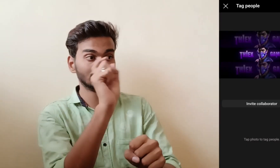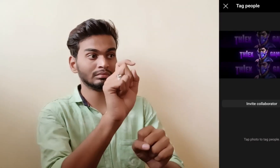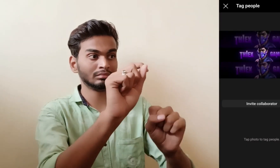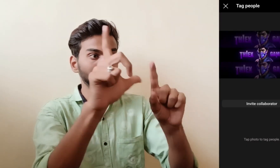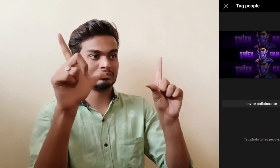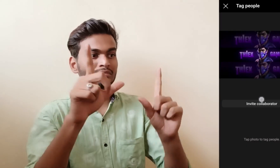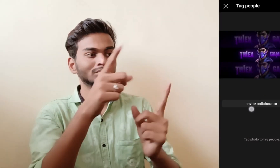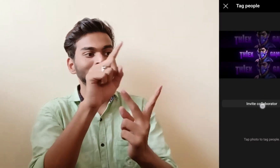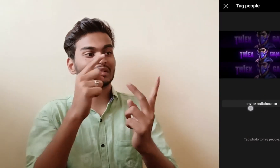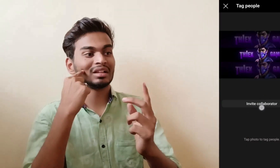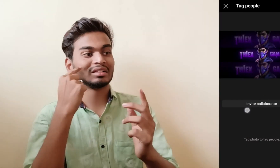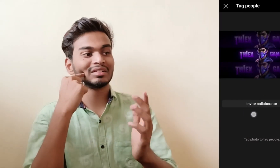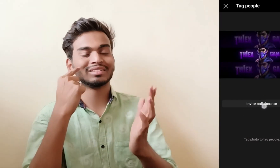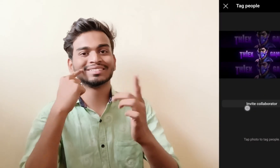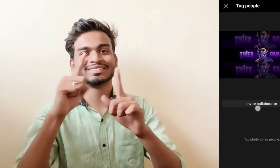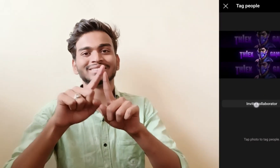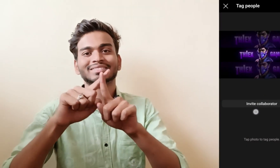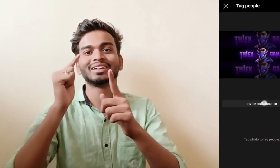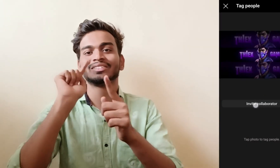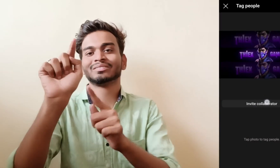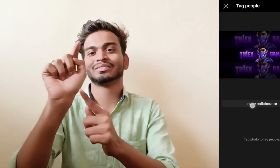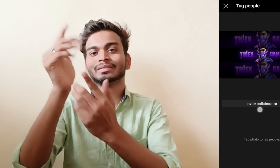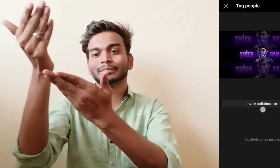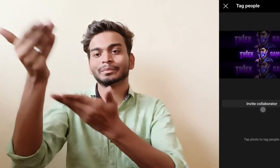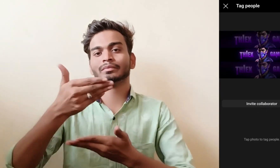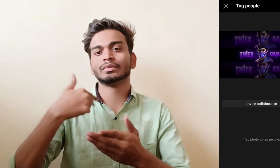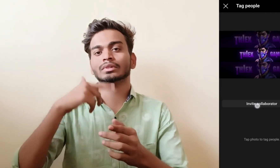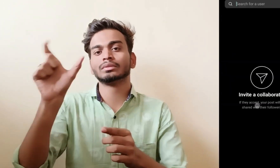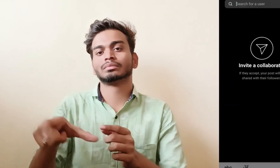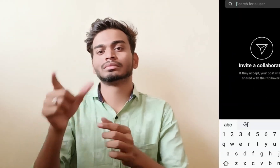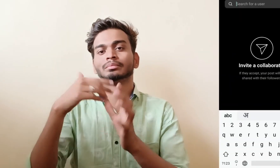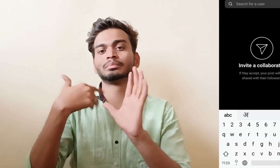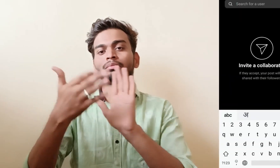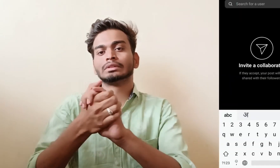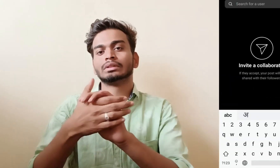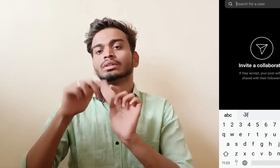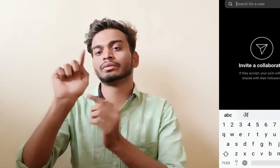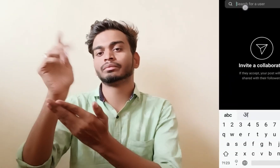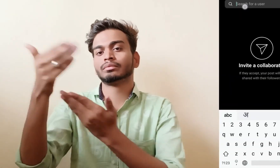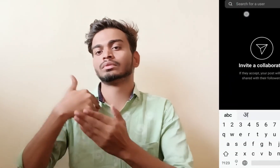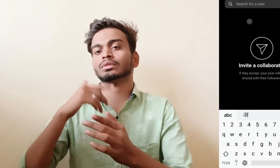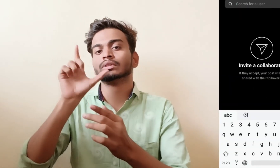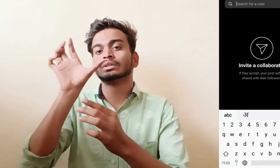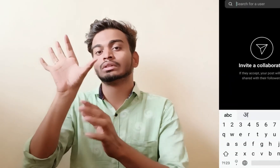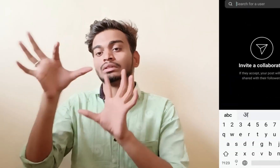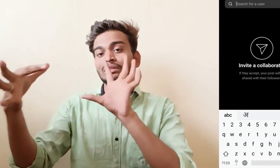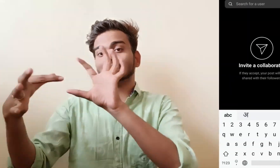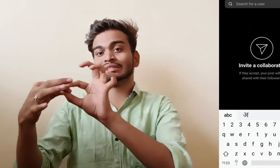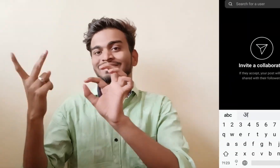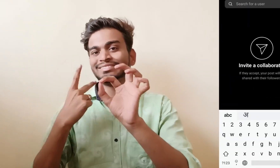one invite with photo click success.